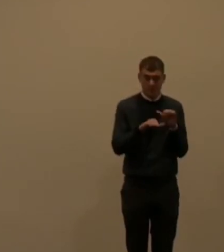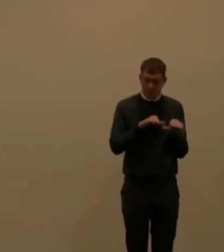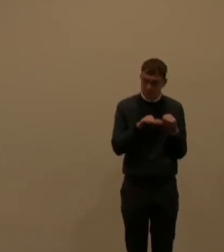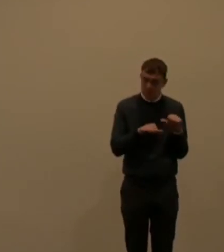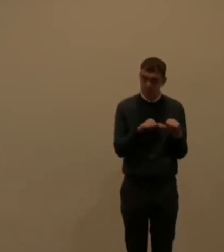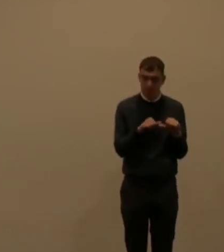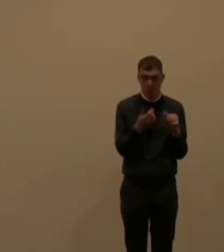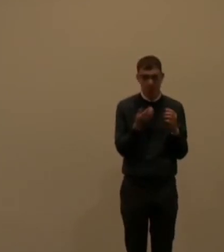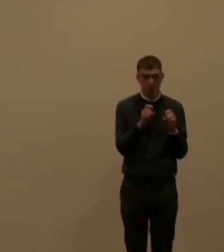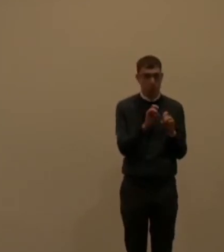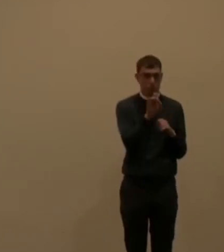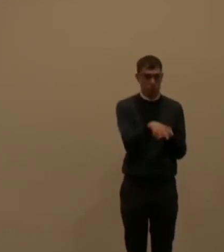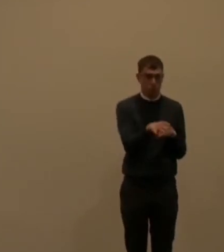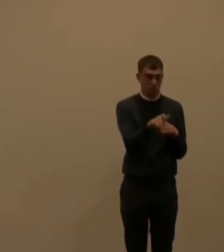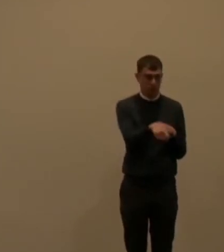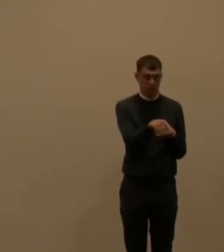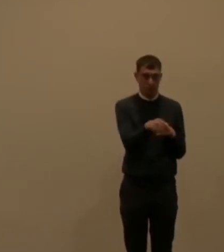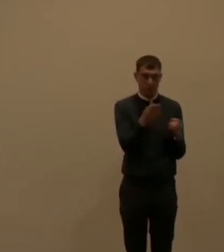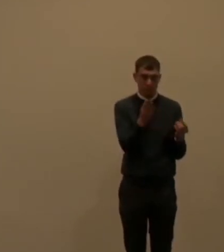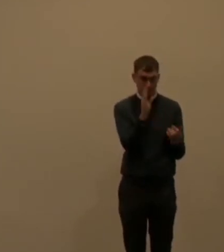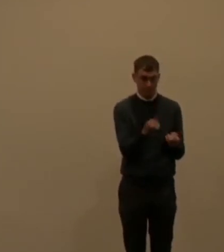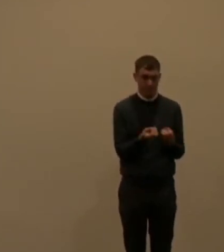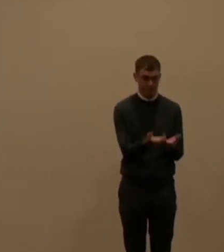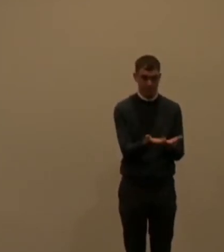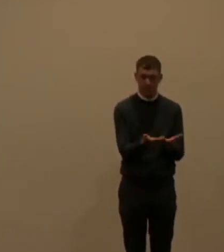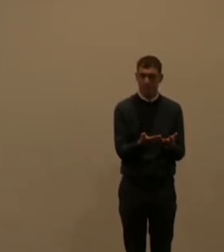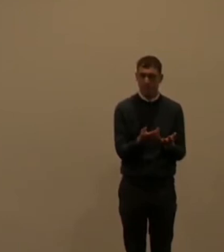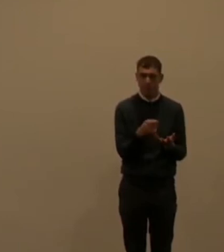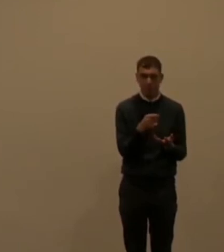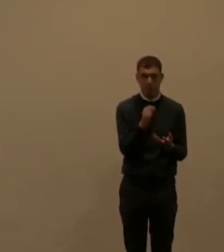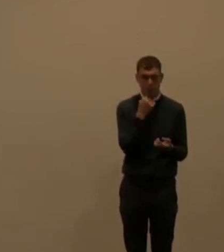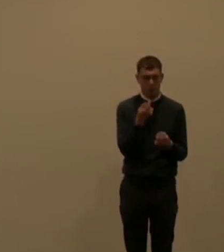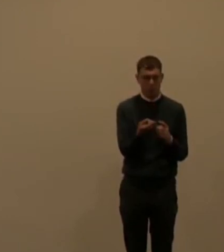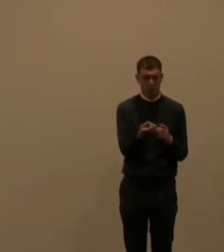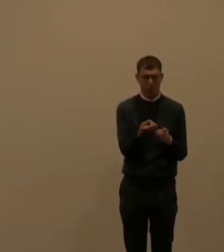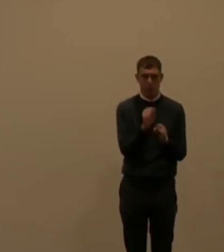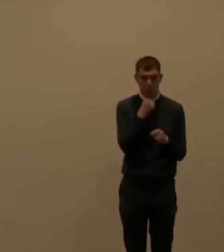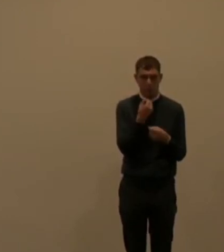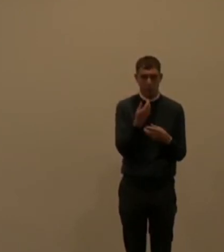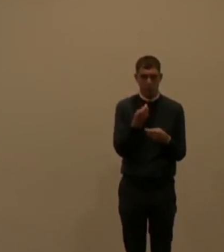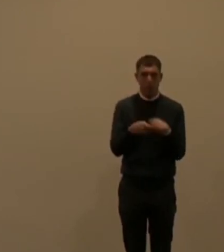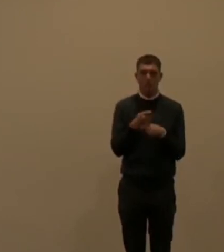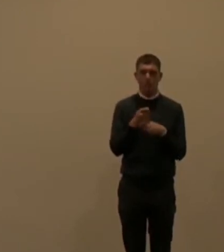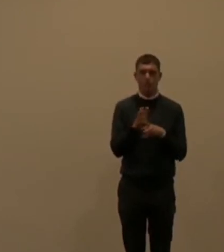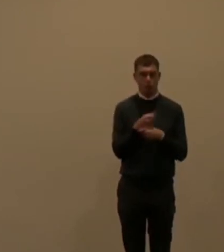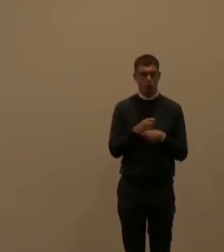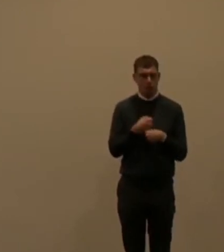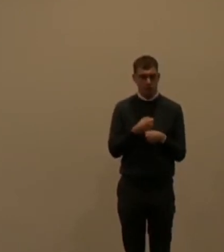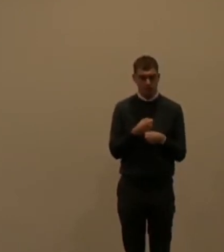then just dropping it on people afterwards, you're going to get a whole bunch of very frustrated people because they have no clue what to